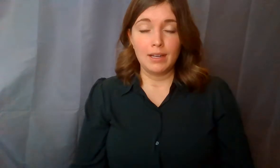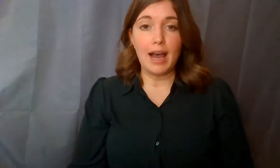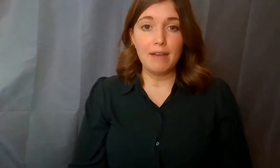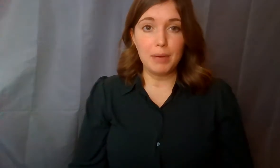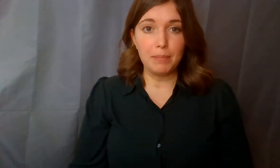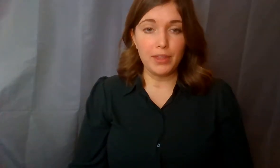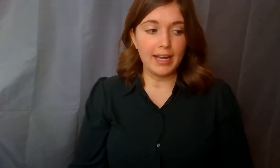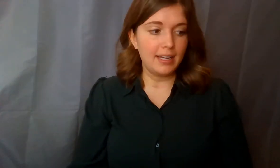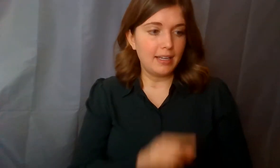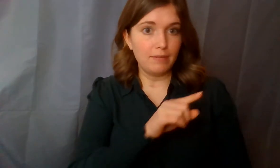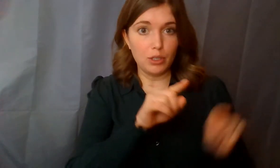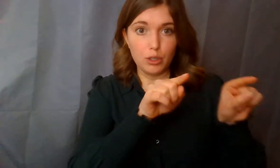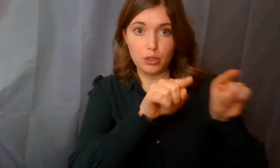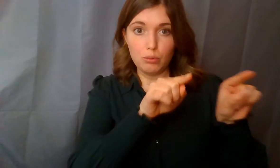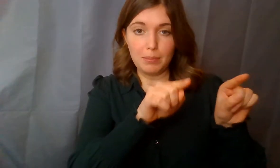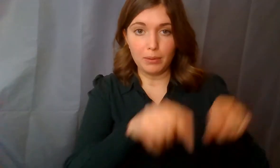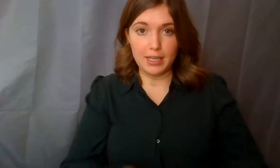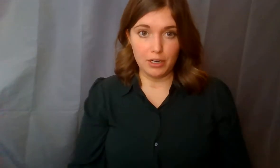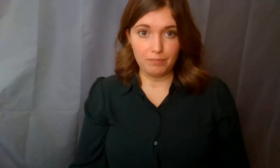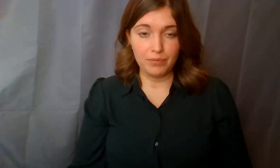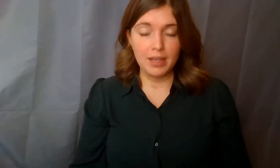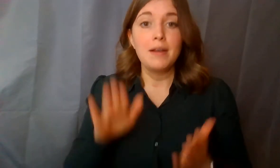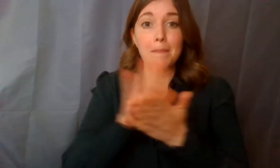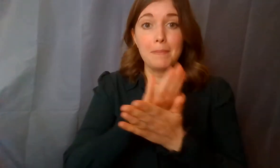I have a paper that I can give to two people here.